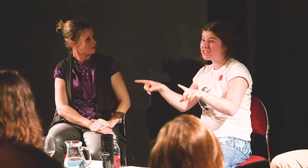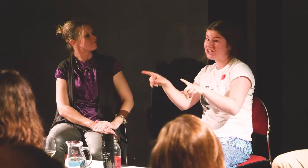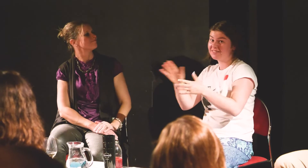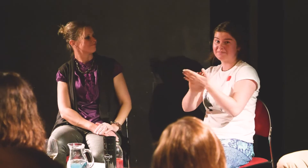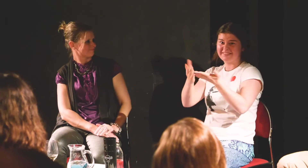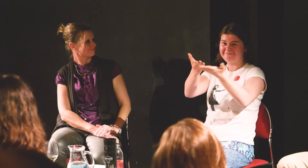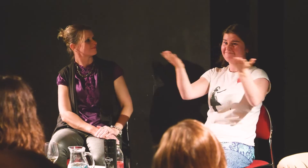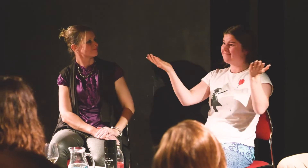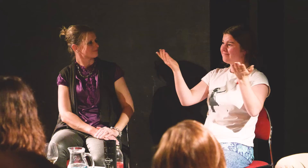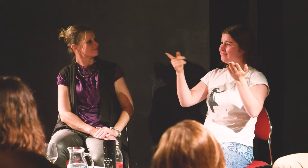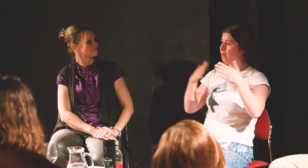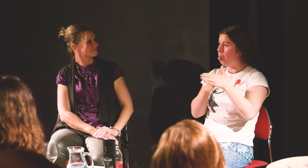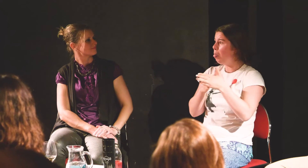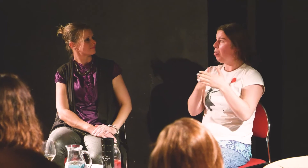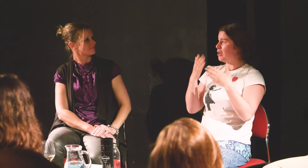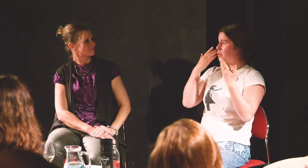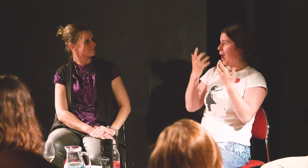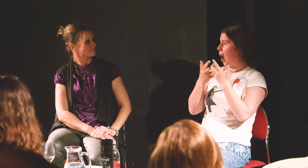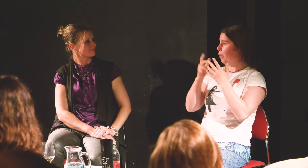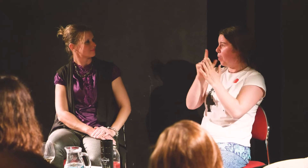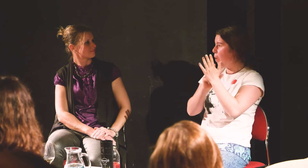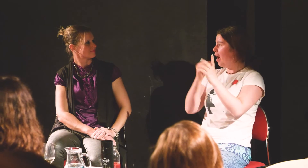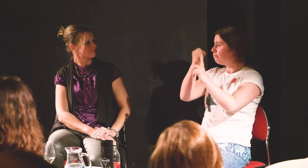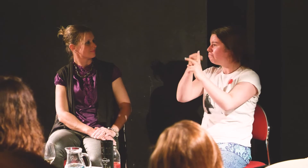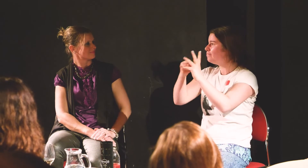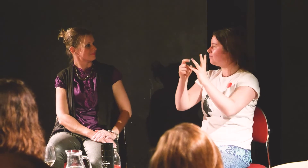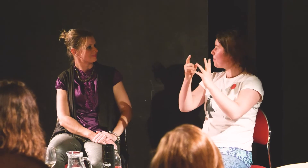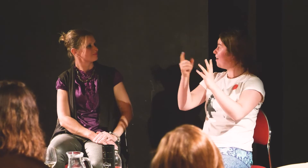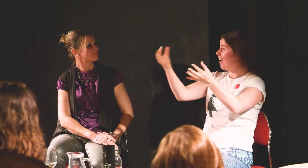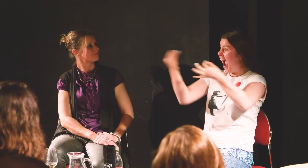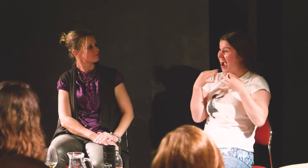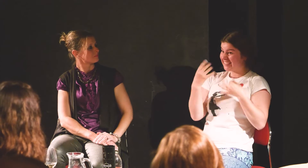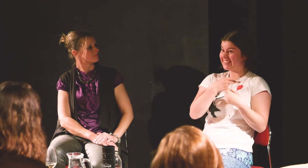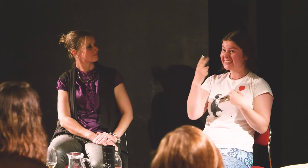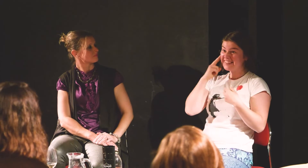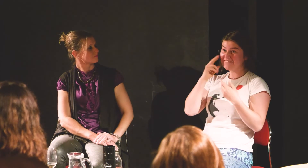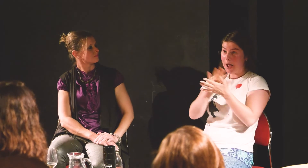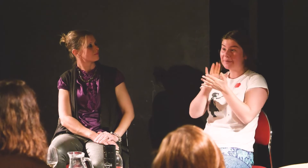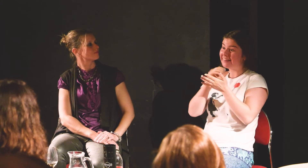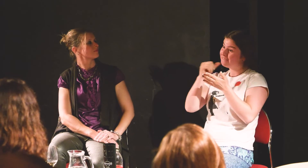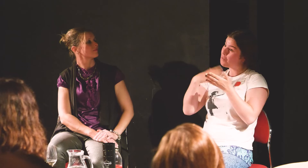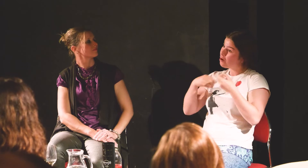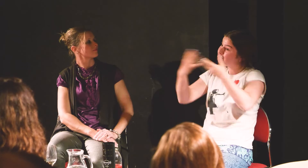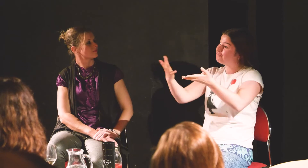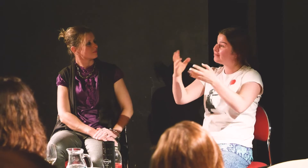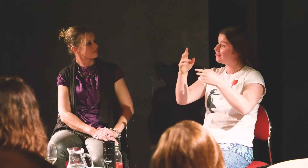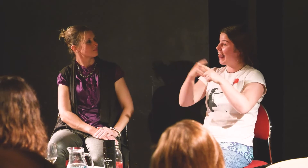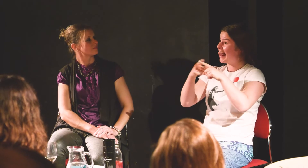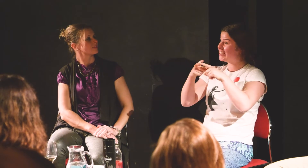language. English isn't even an official language of New Zealand, and NZSL is now. We lobbied for many years to get the legislation that made that happen.